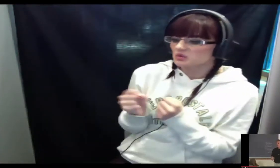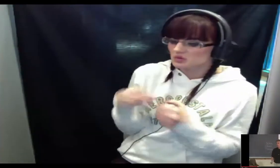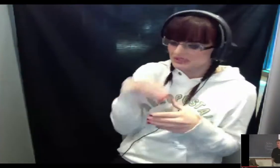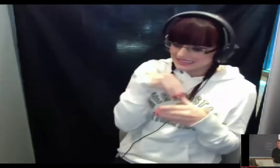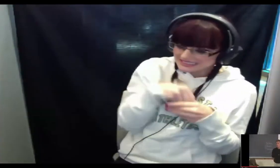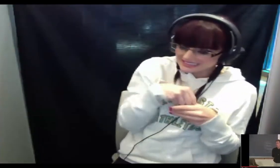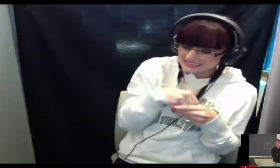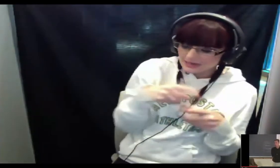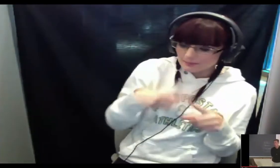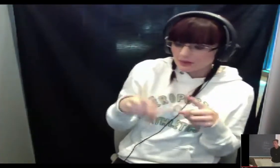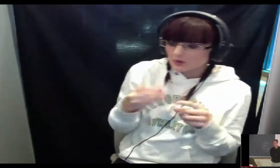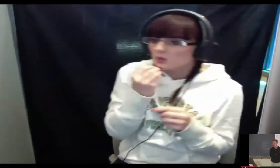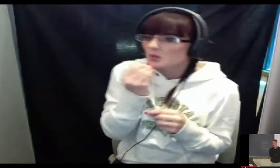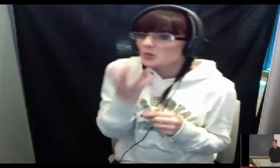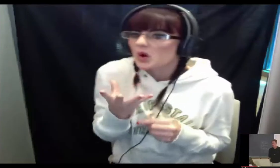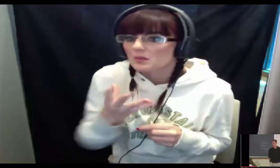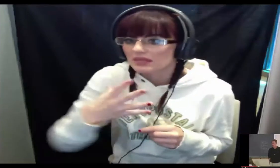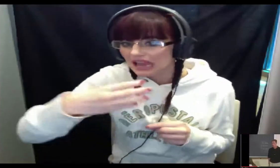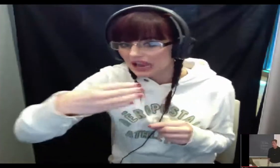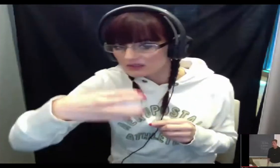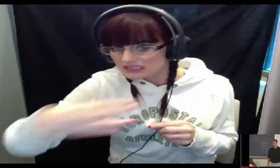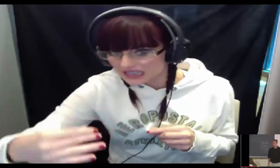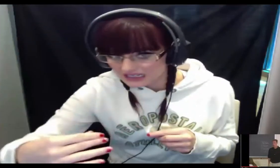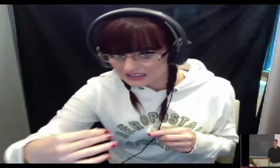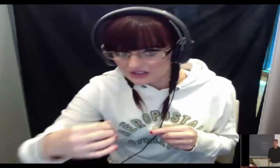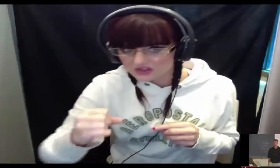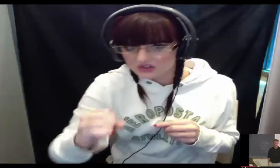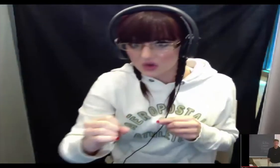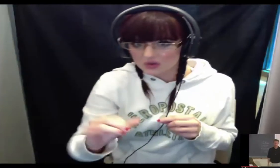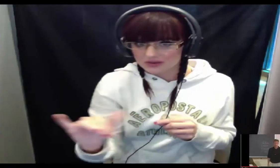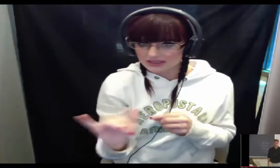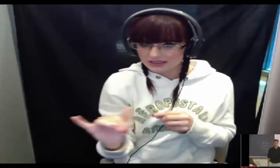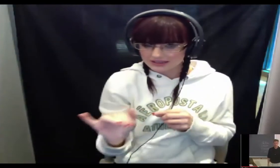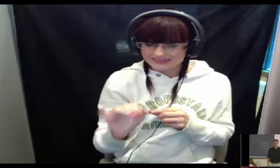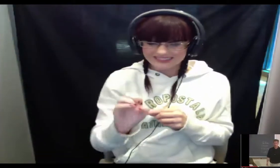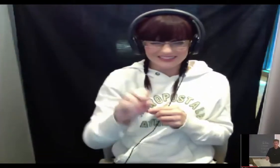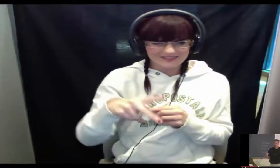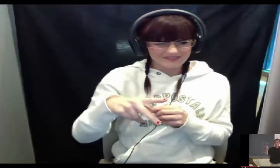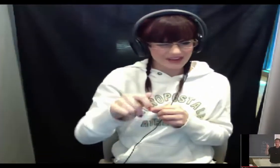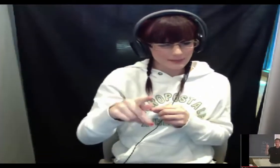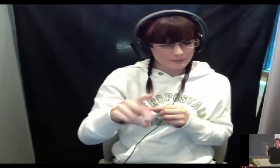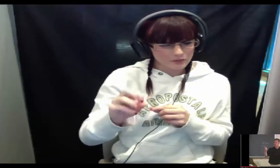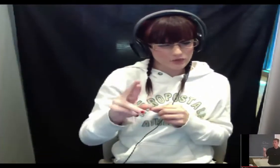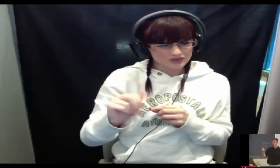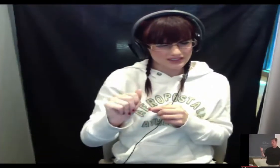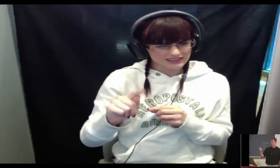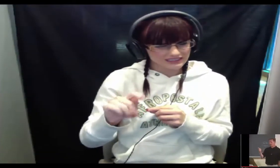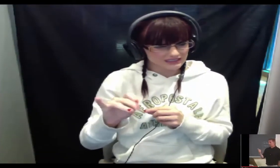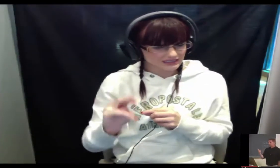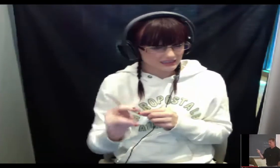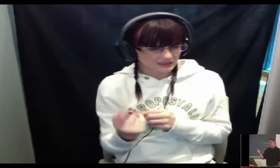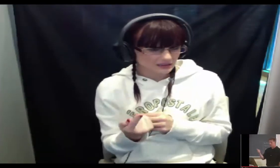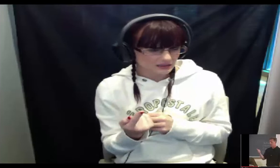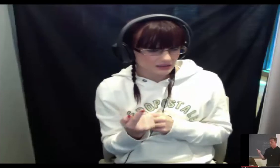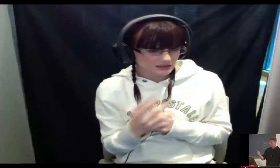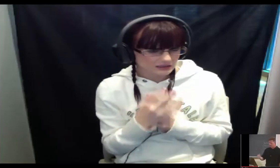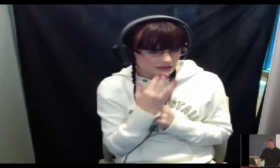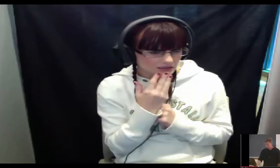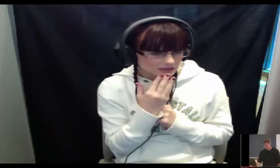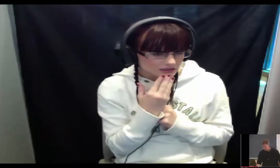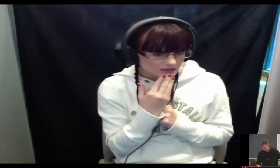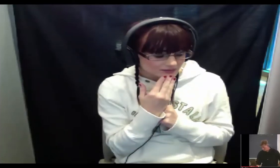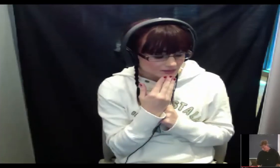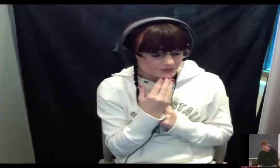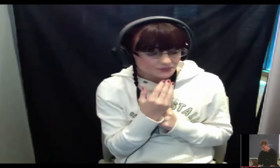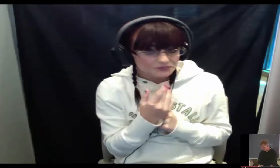outside, so it's like evaporating. It's like evaporating? Okay, he's got some good points, and right off the bat, he's